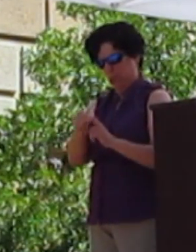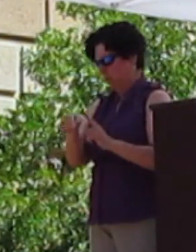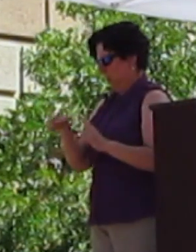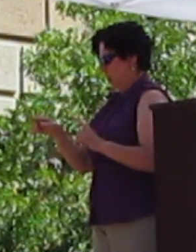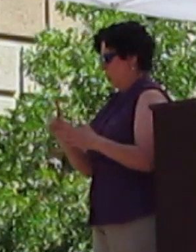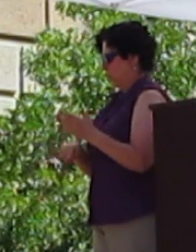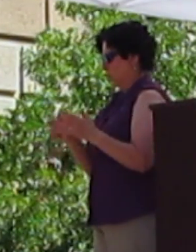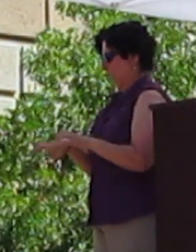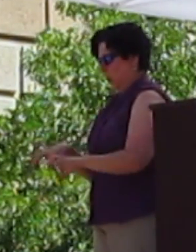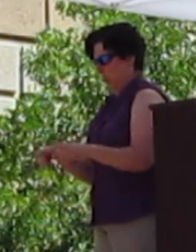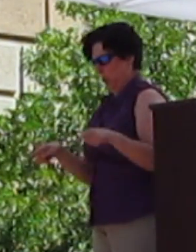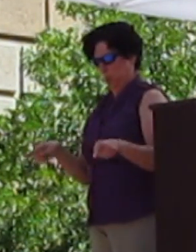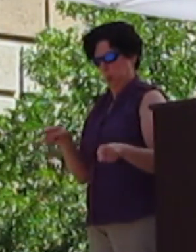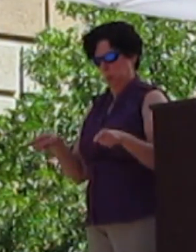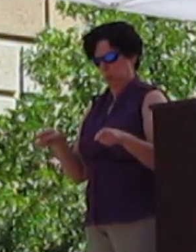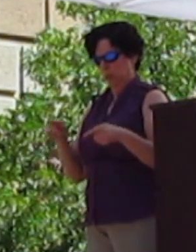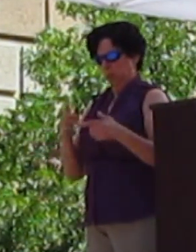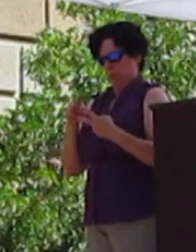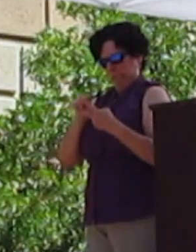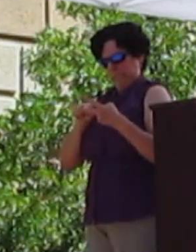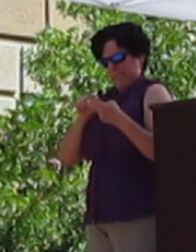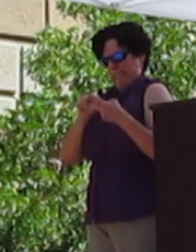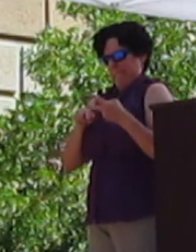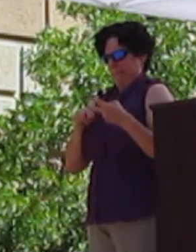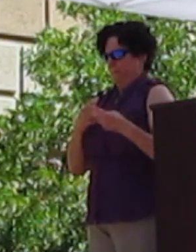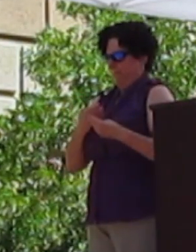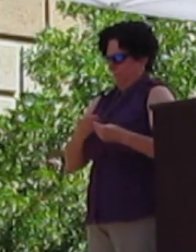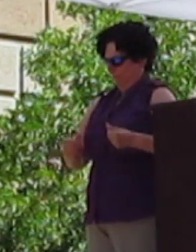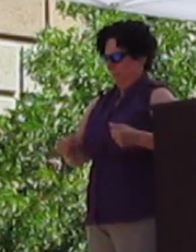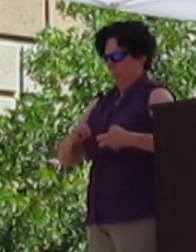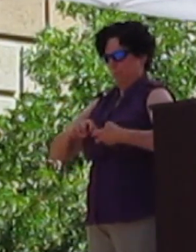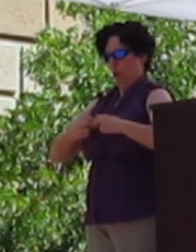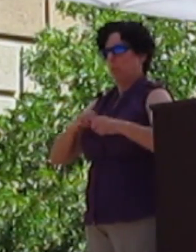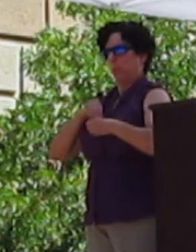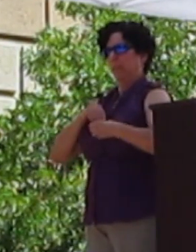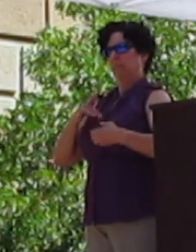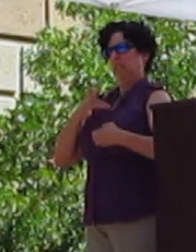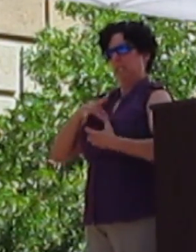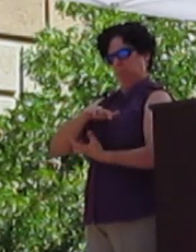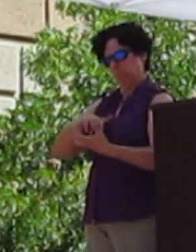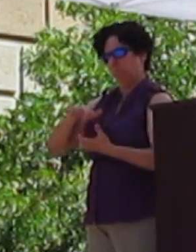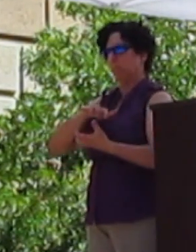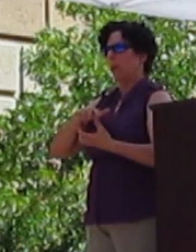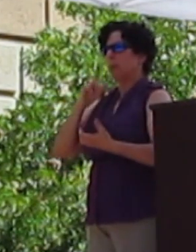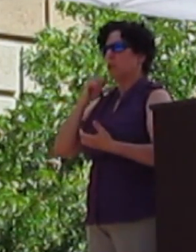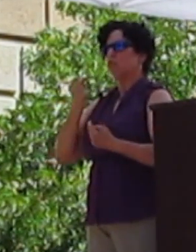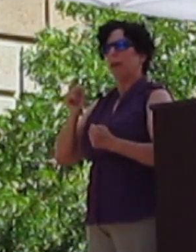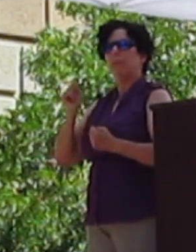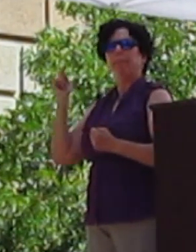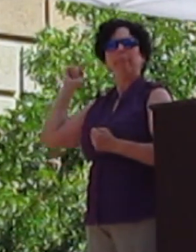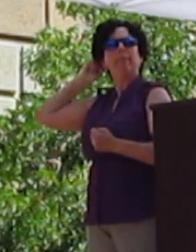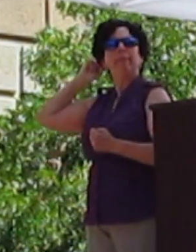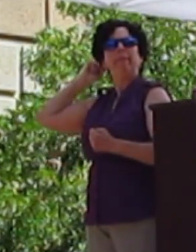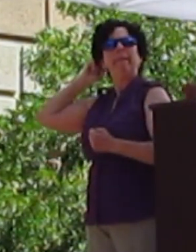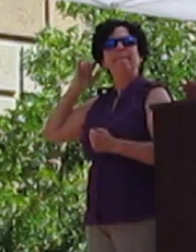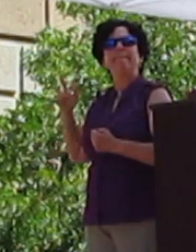it? That makes it a lot easier to sort out your feelings because those are the two things you're trying to figure out subconsciously.